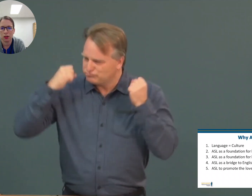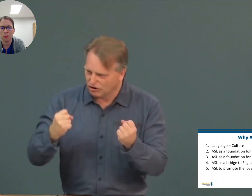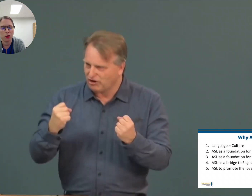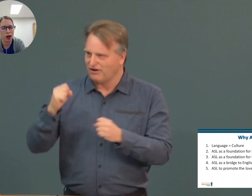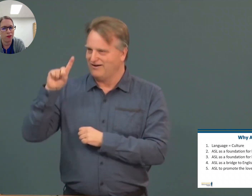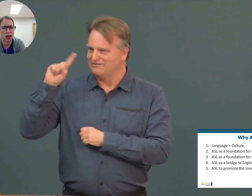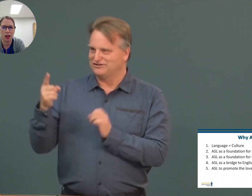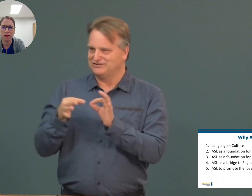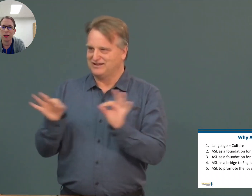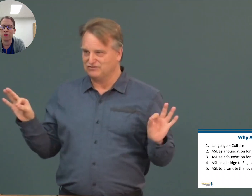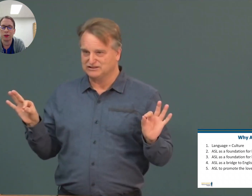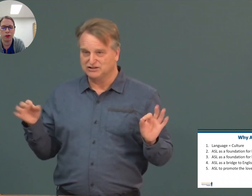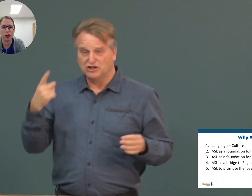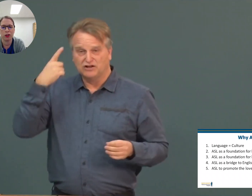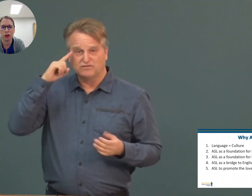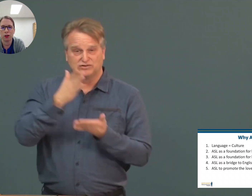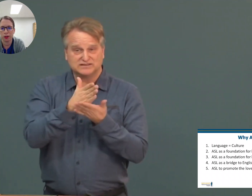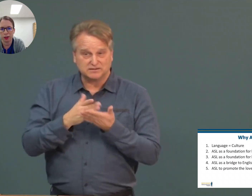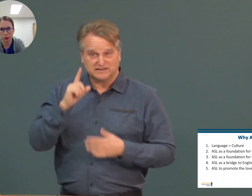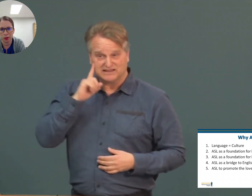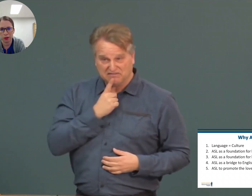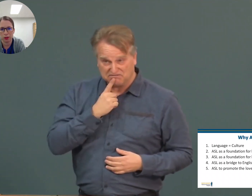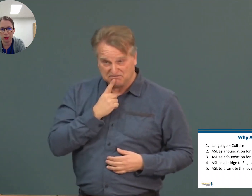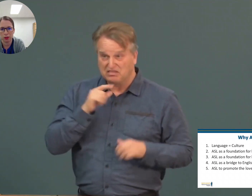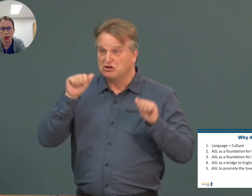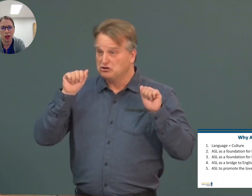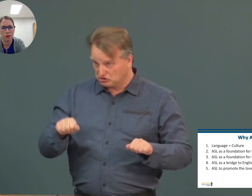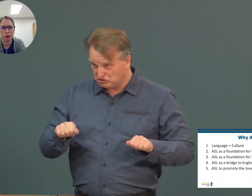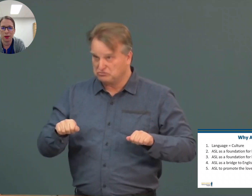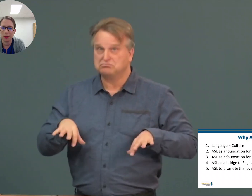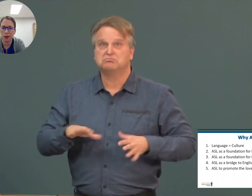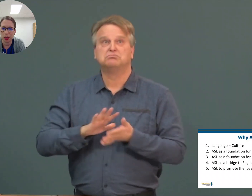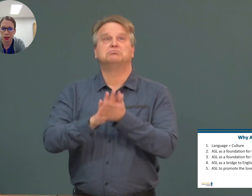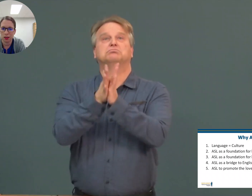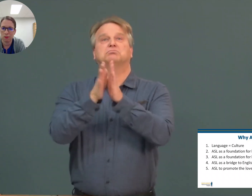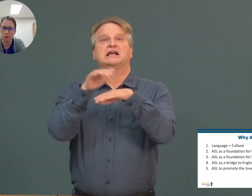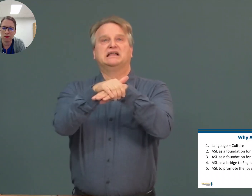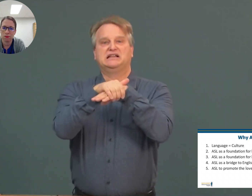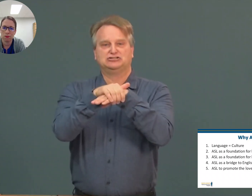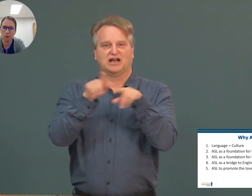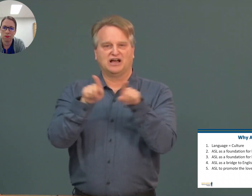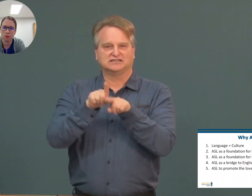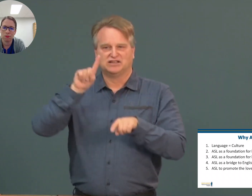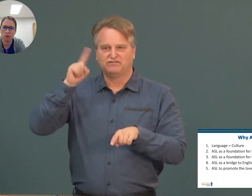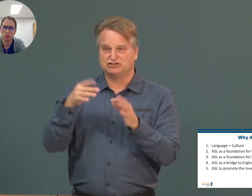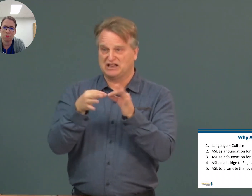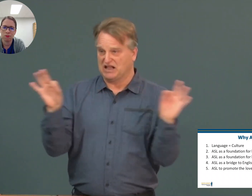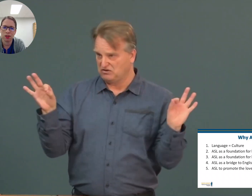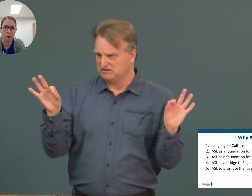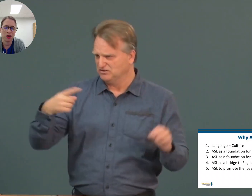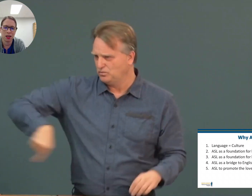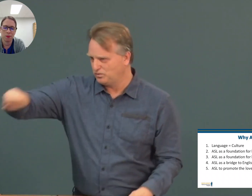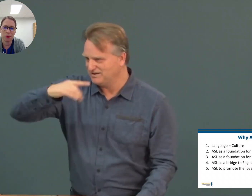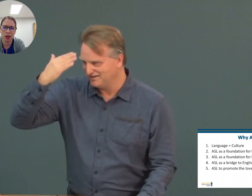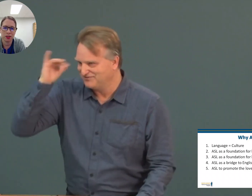but you have to have a very strong first language. And for some deaf kids, they can become competent